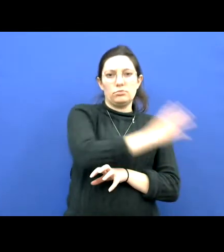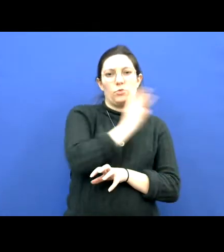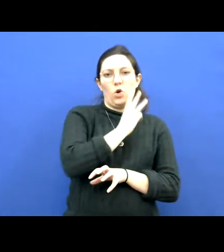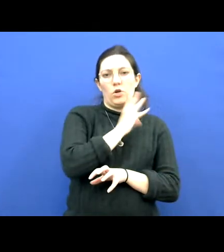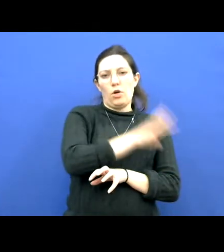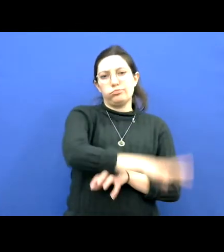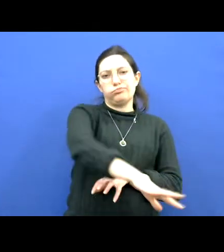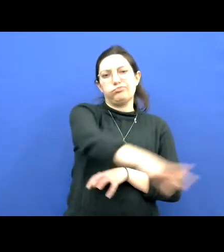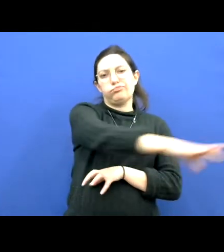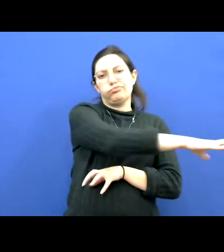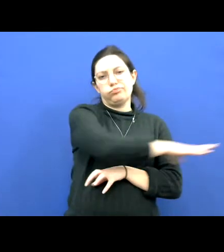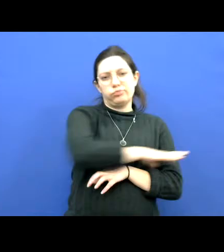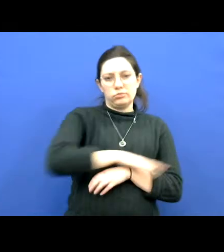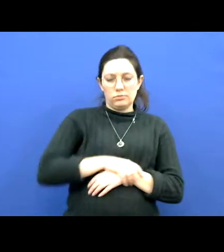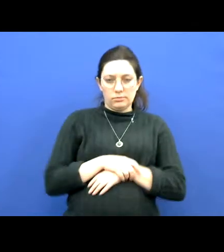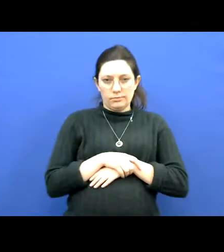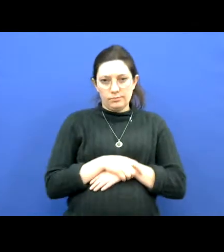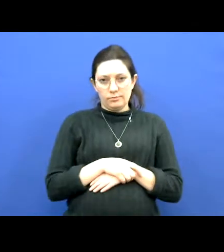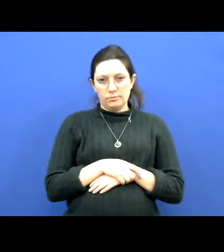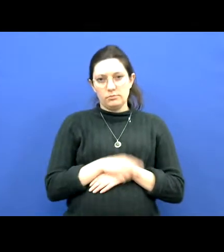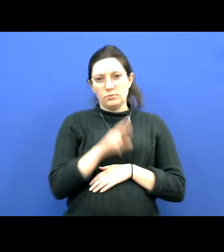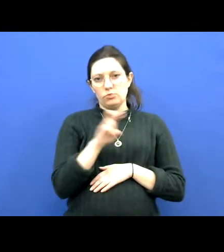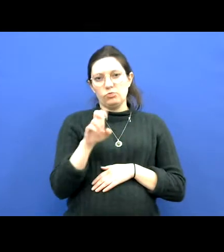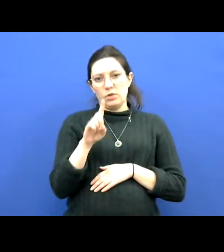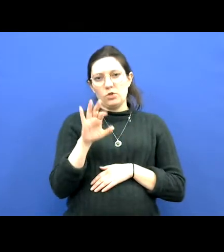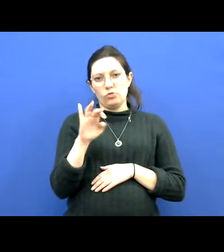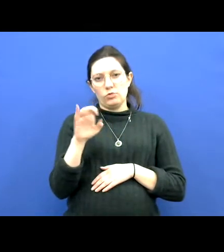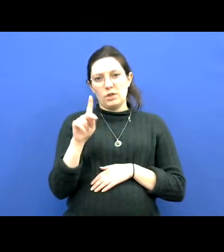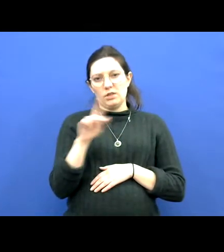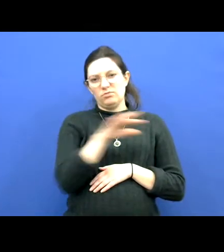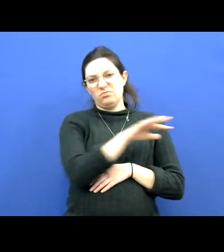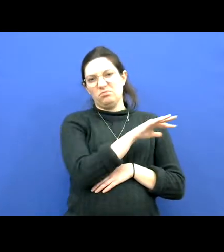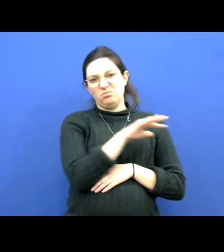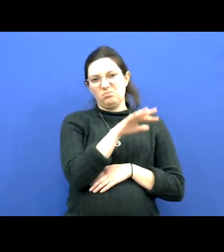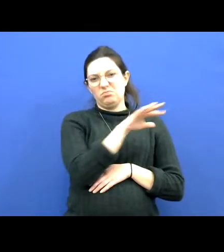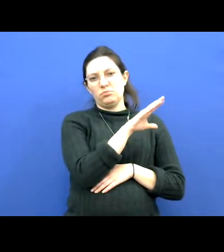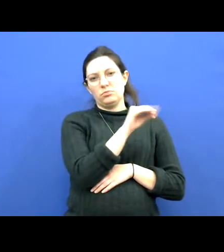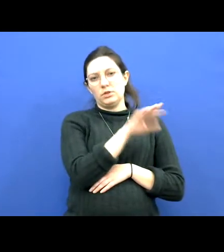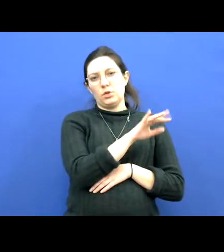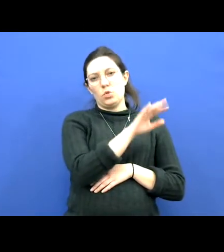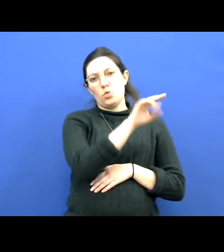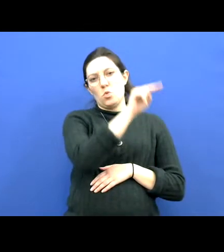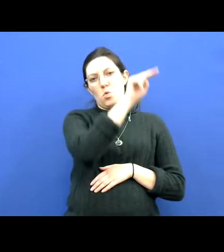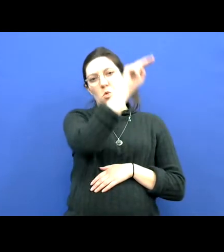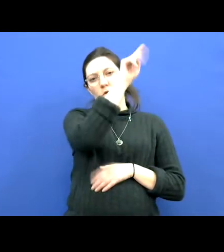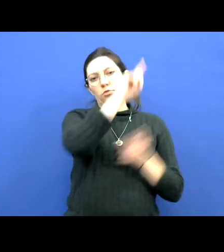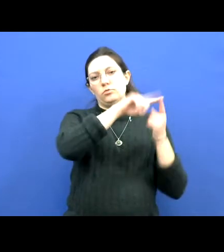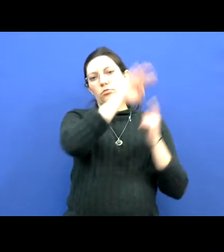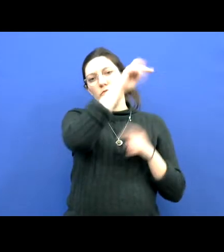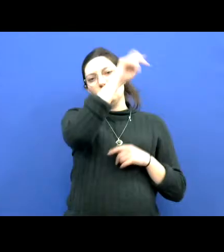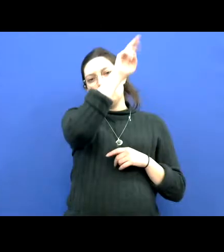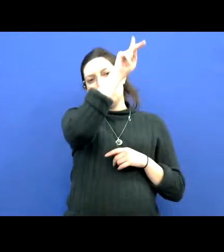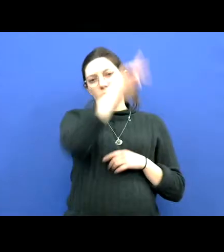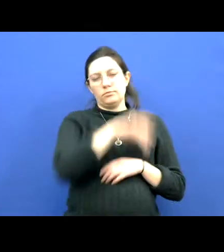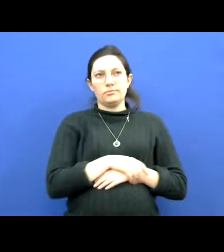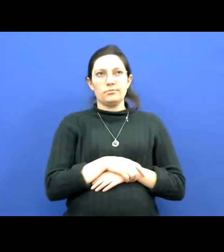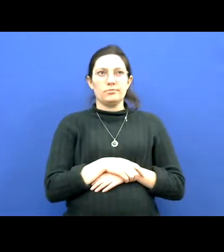the south branch of Red Creek flows through there and north up into the park. So.